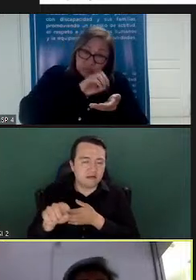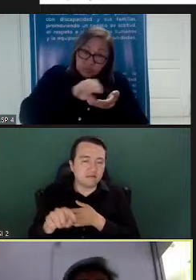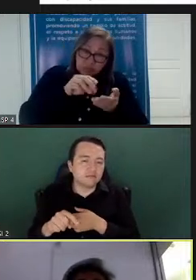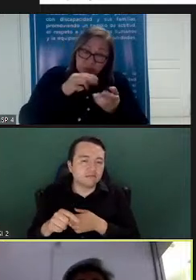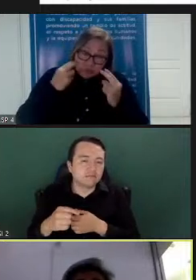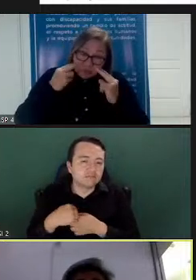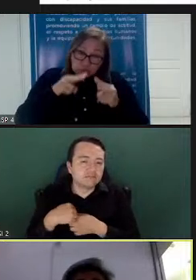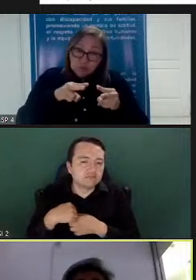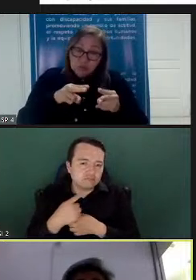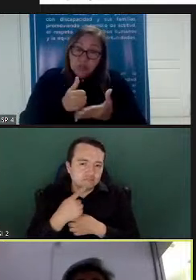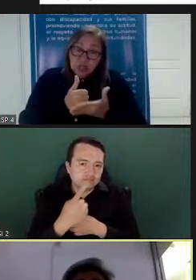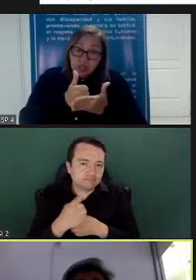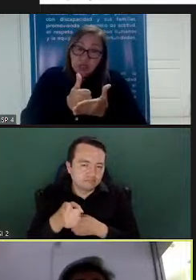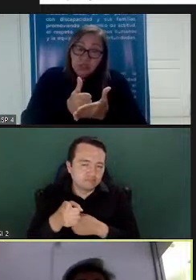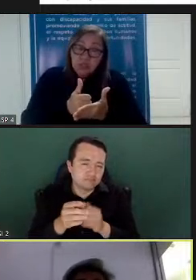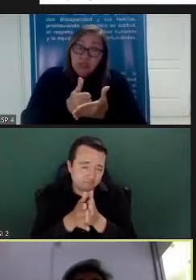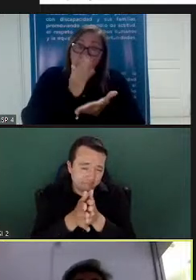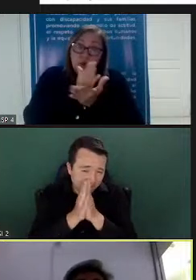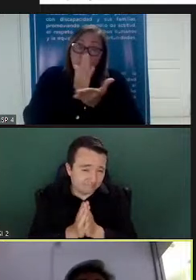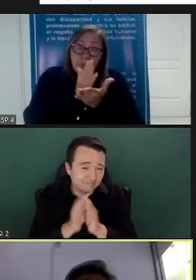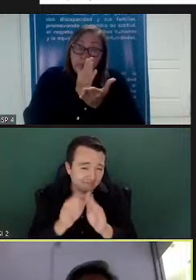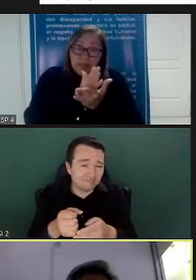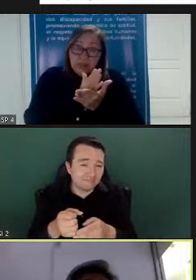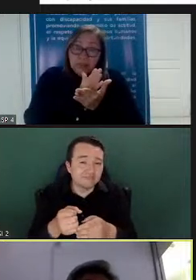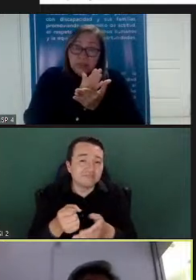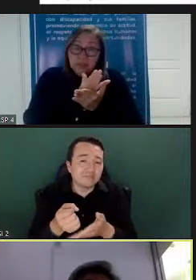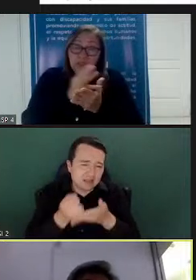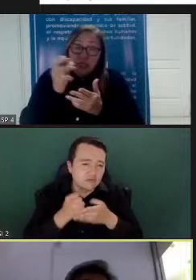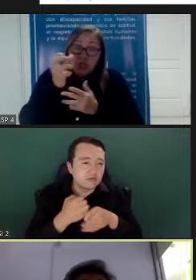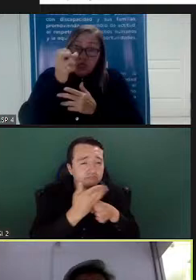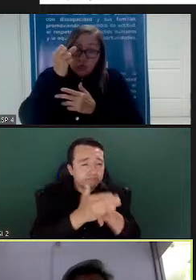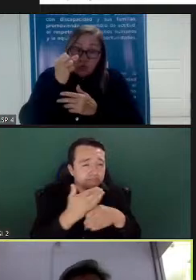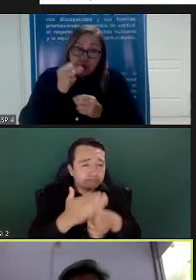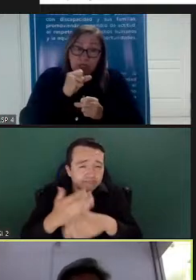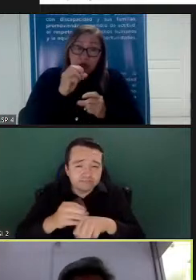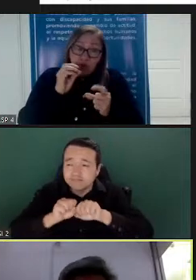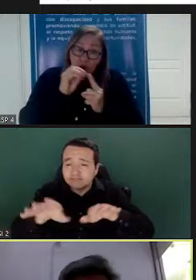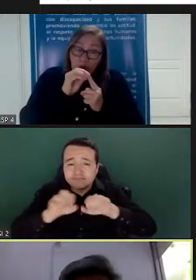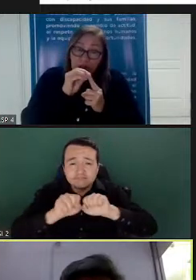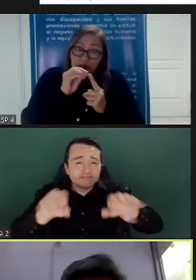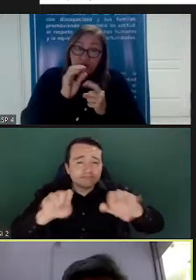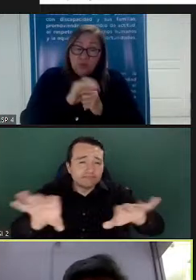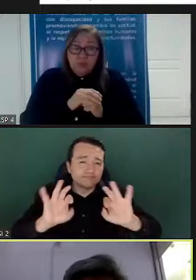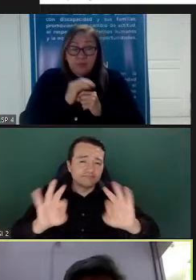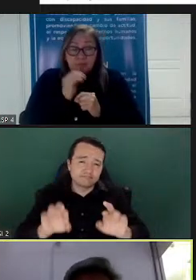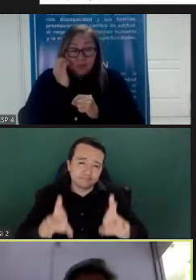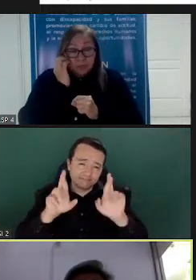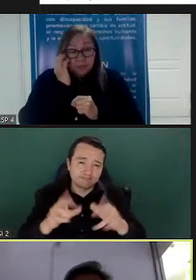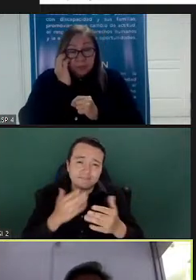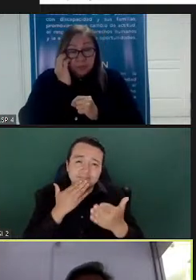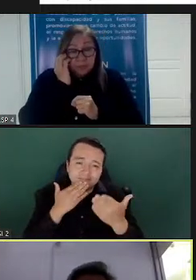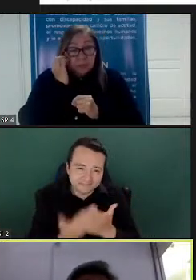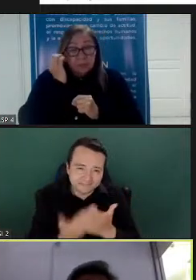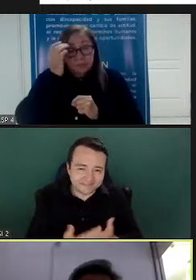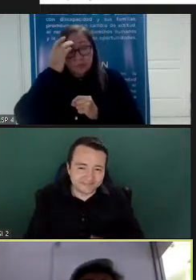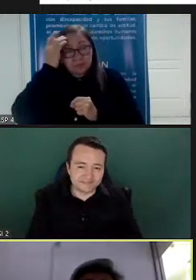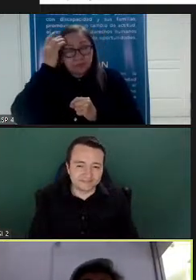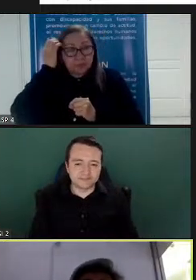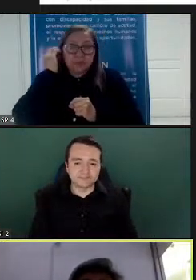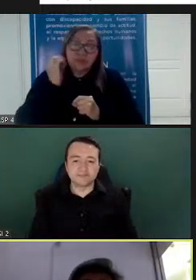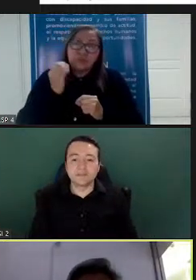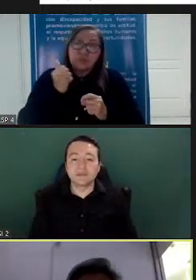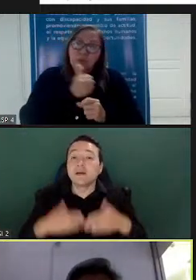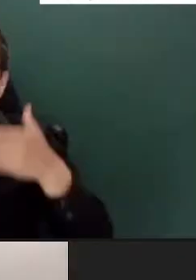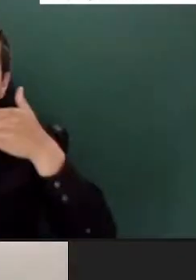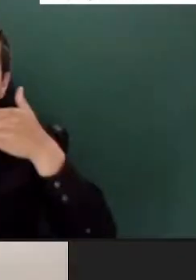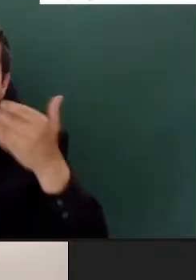am telling you if you help me disseminate this and help us get more data for